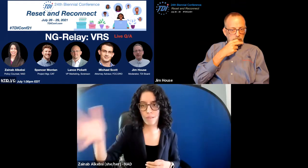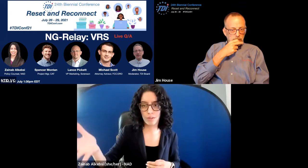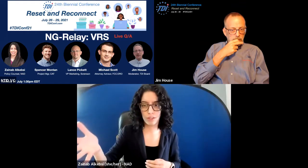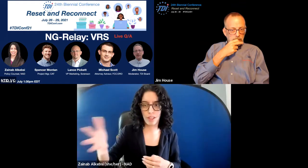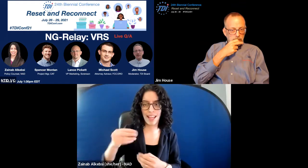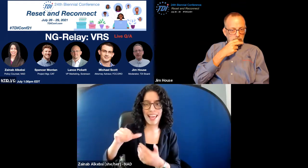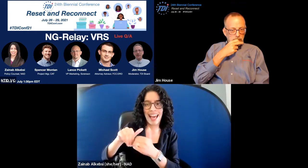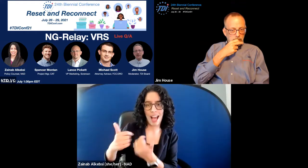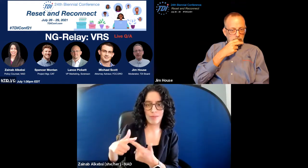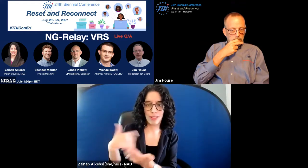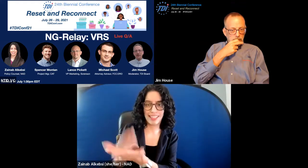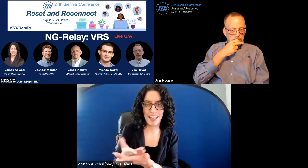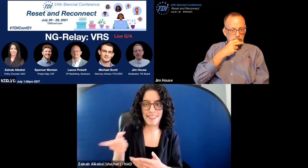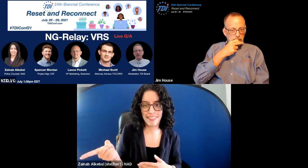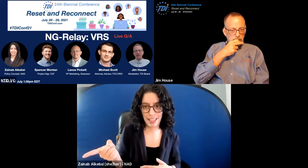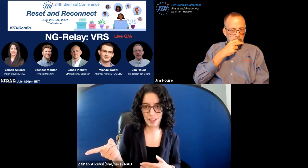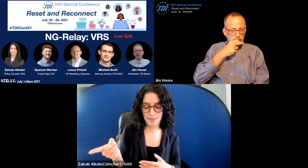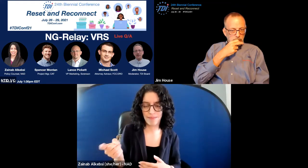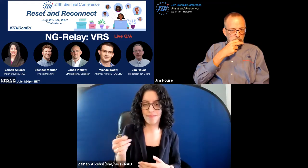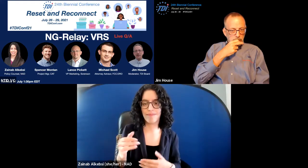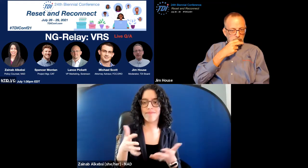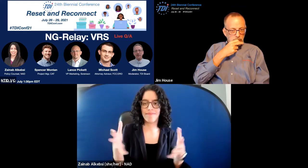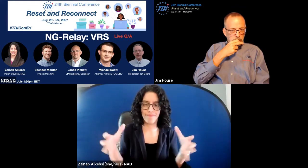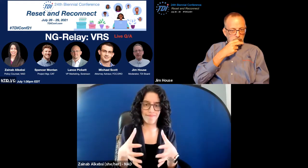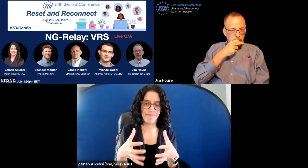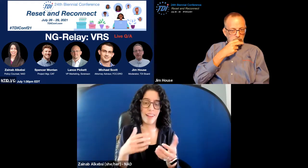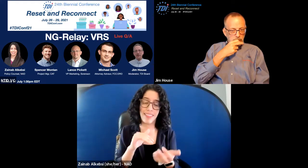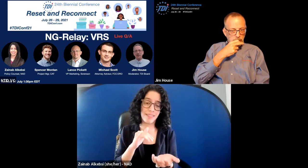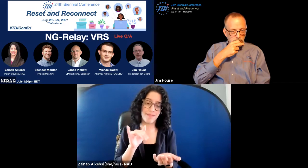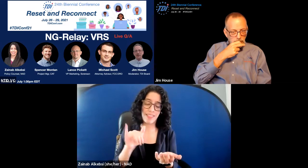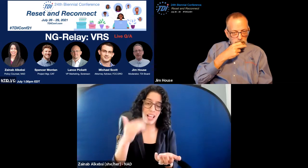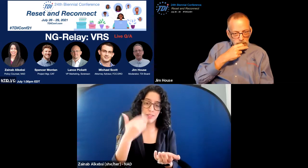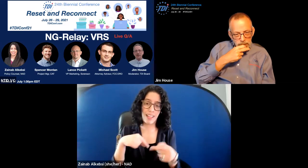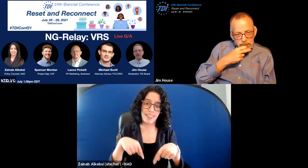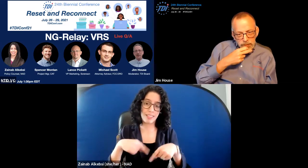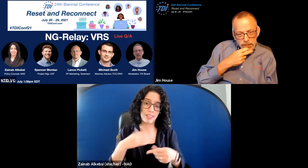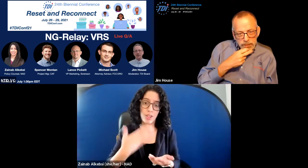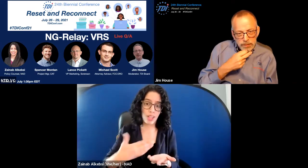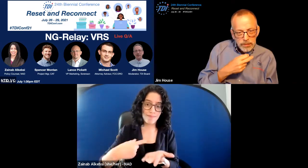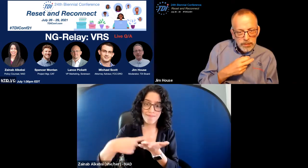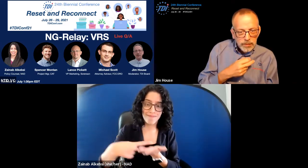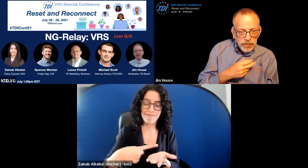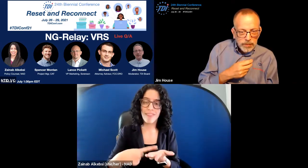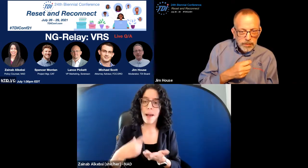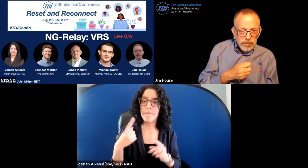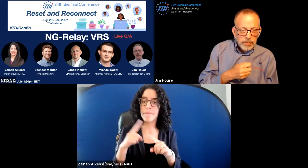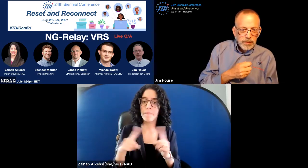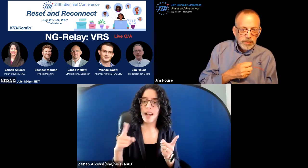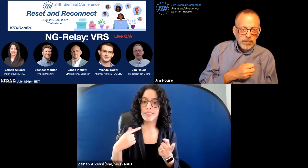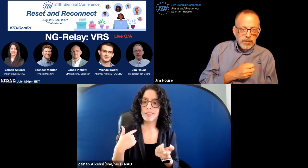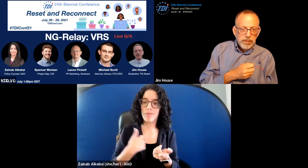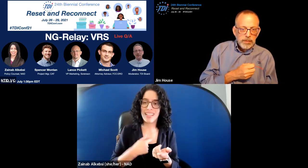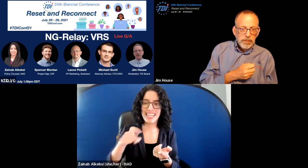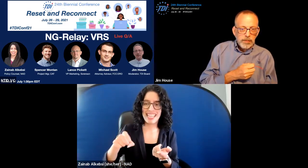move from the past and focus on the future and how to get there. We need to, so that's why I think this is a